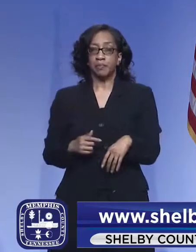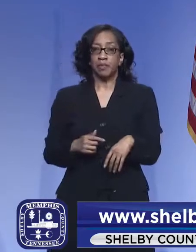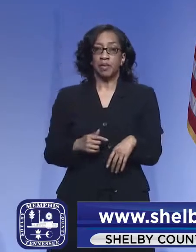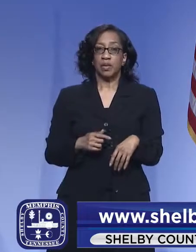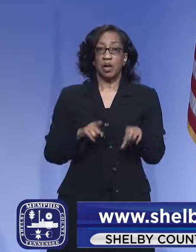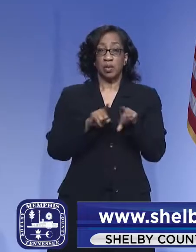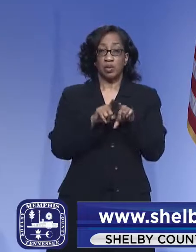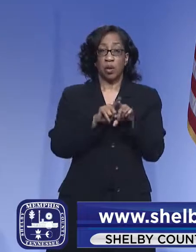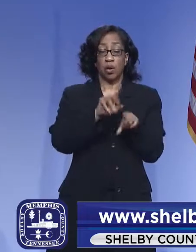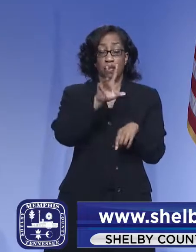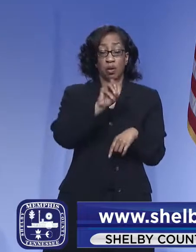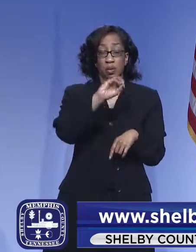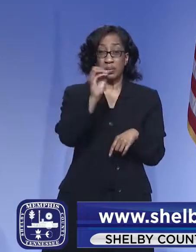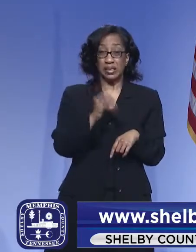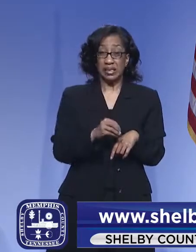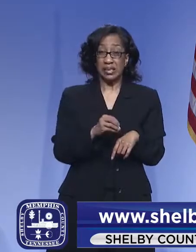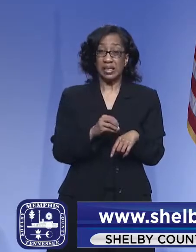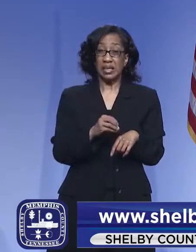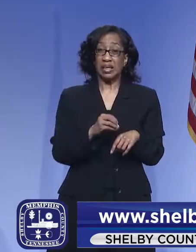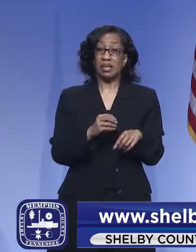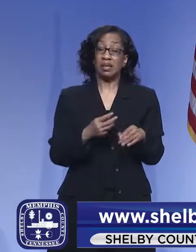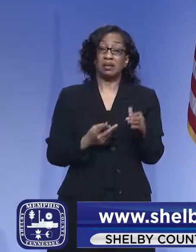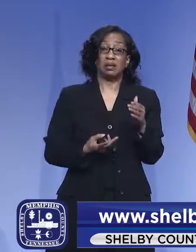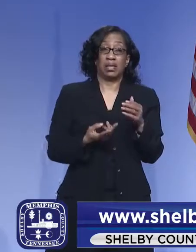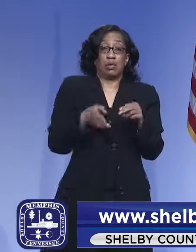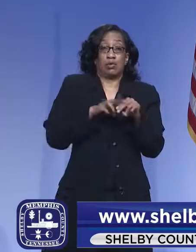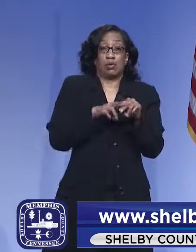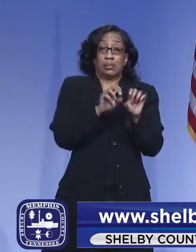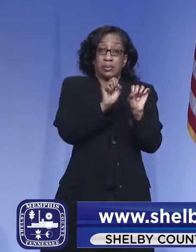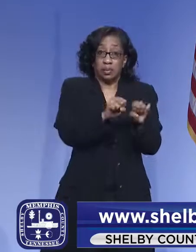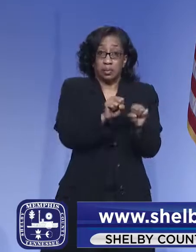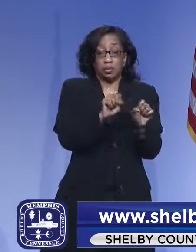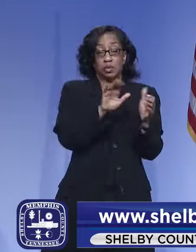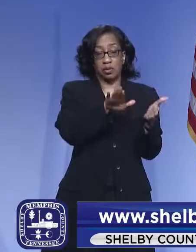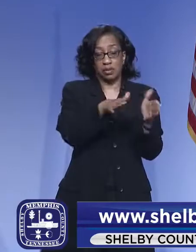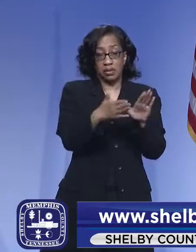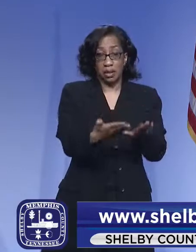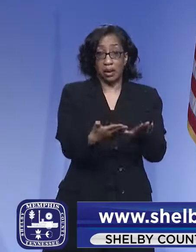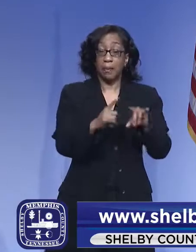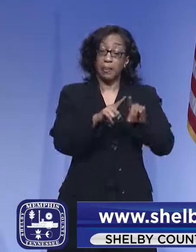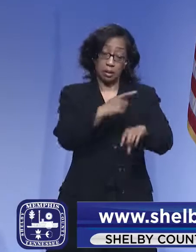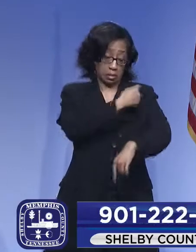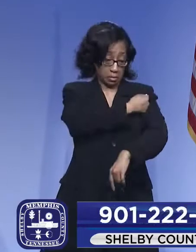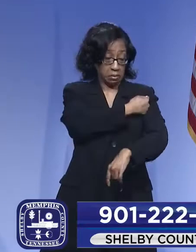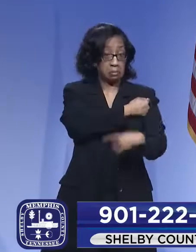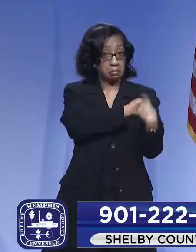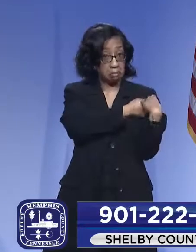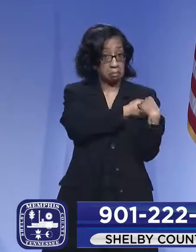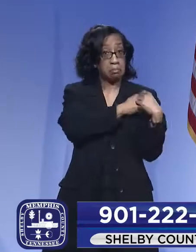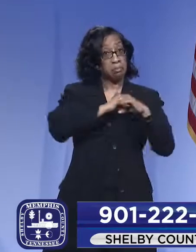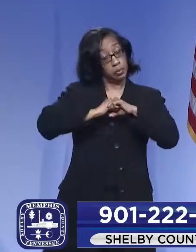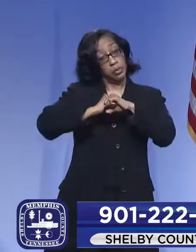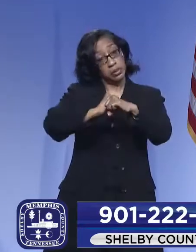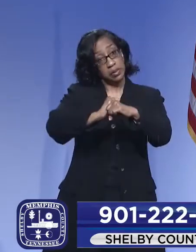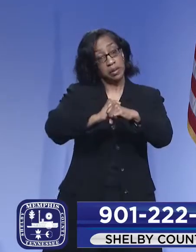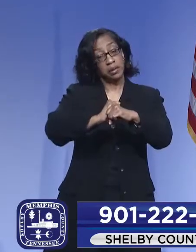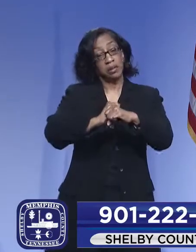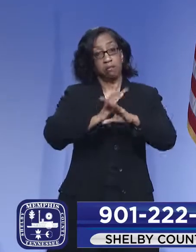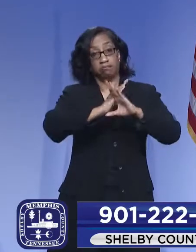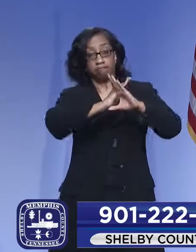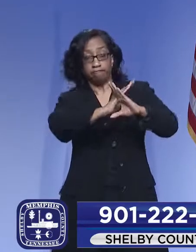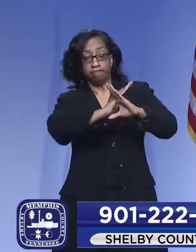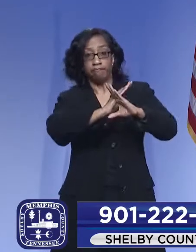also 30% more lethal. Vaccine does protect against it. So even though we are